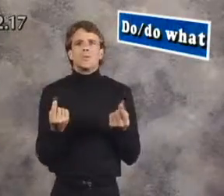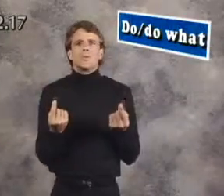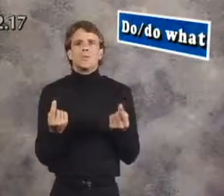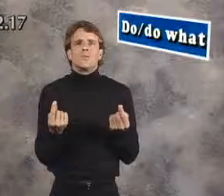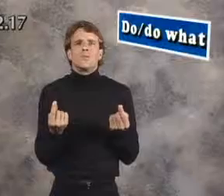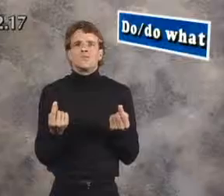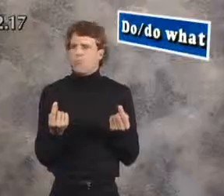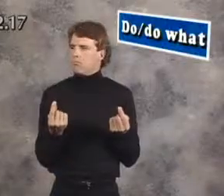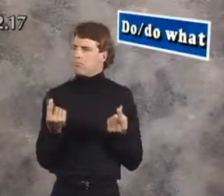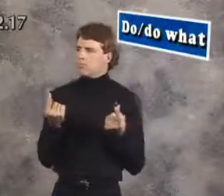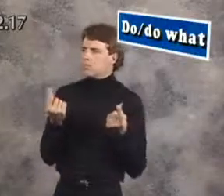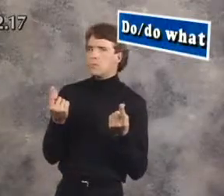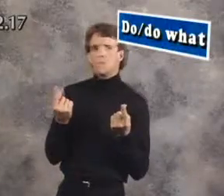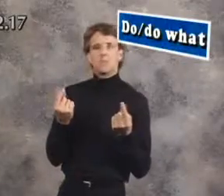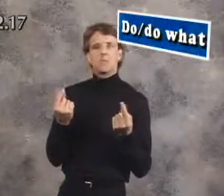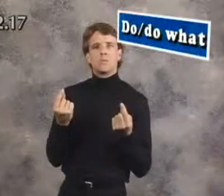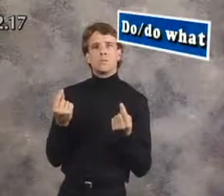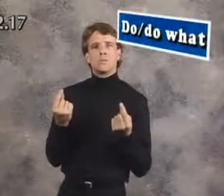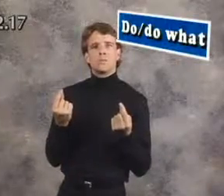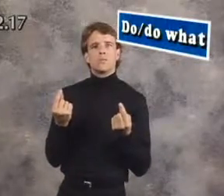sign. Do what? Do.